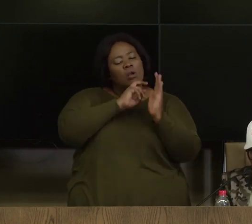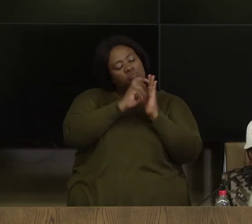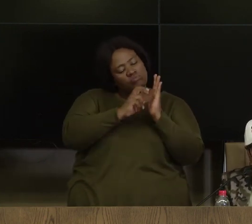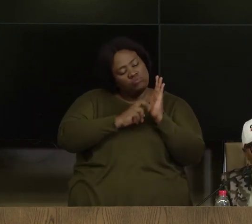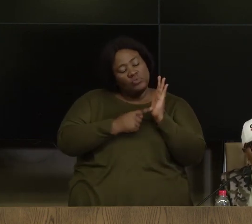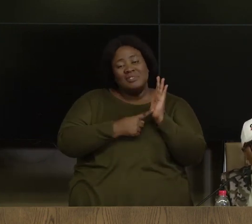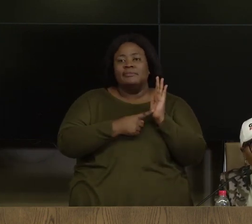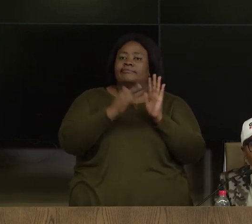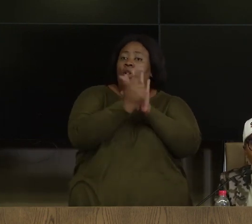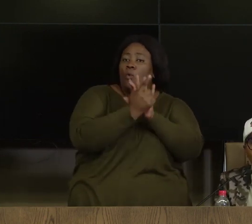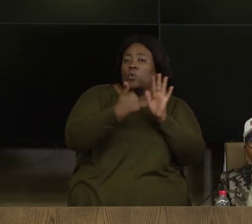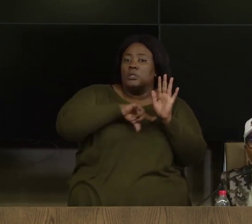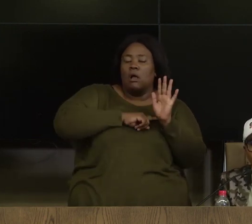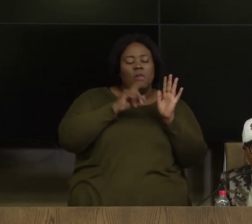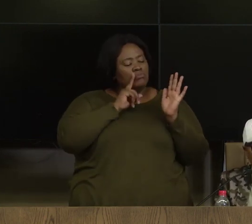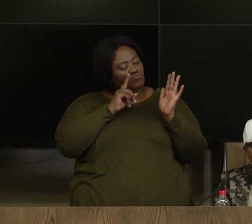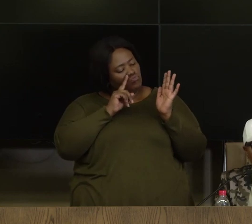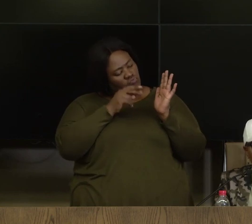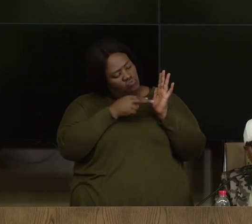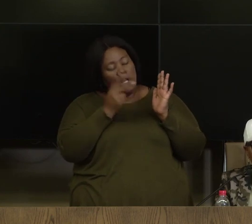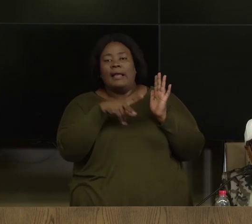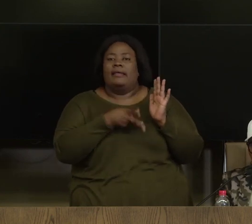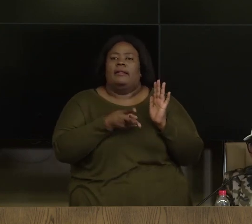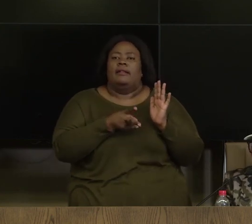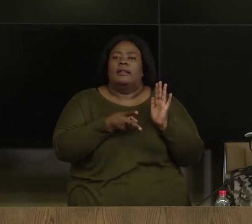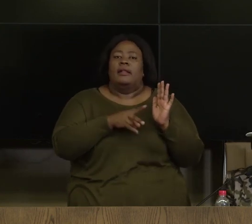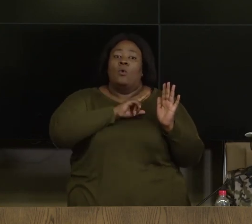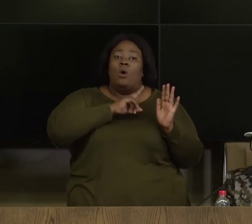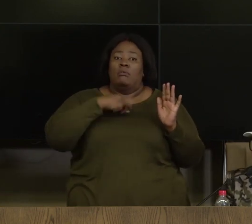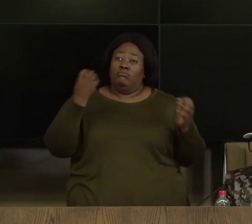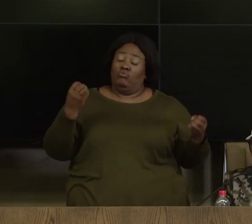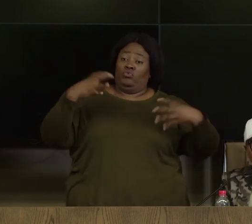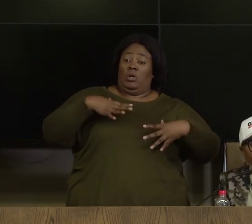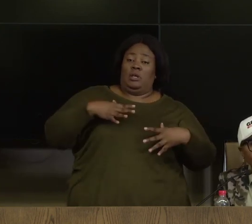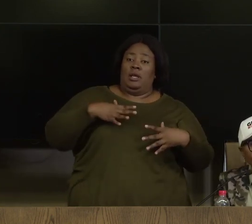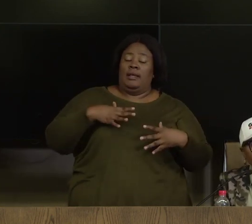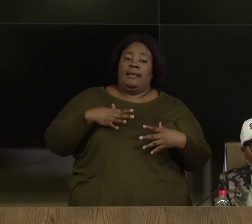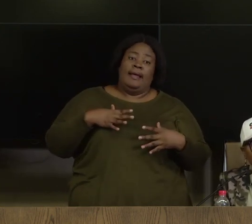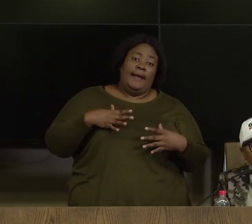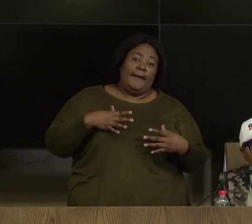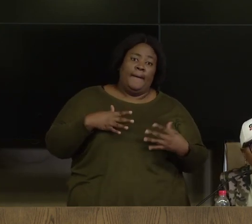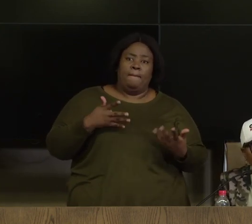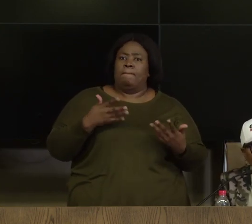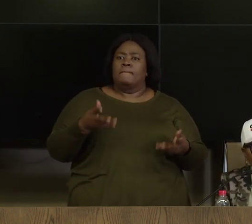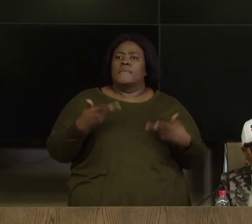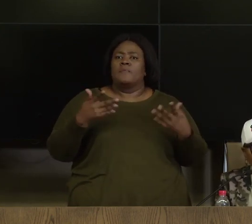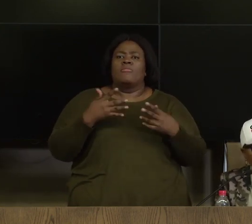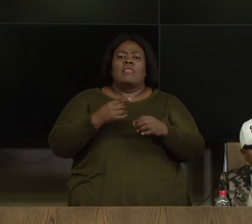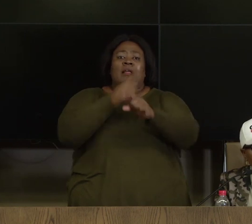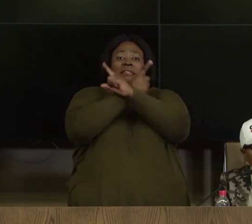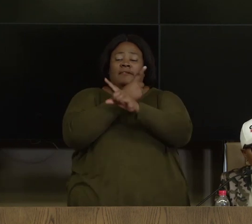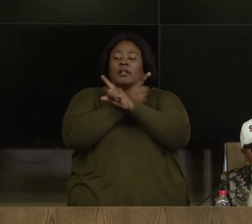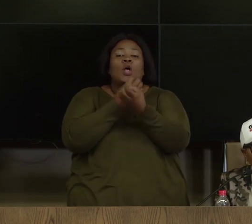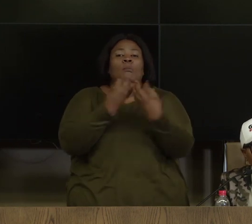re-look into our laws, re-look, because it was shocking the number of shebeens that were